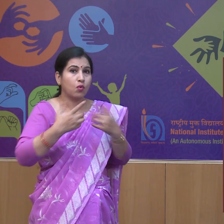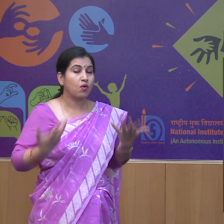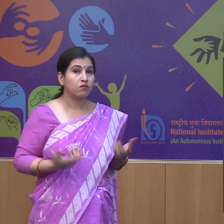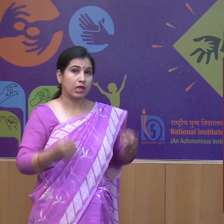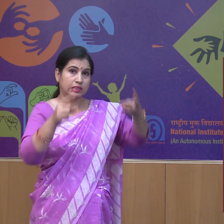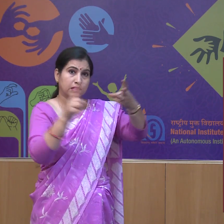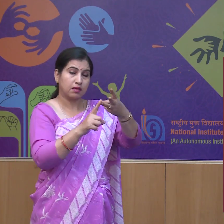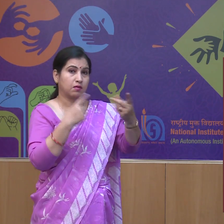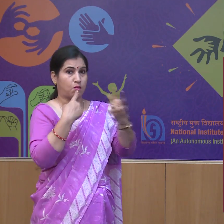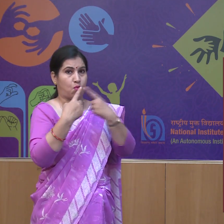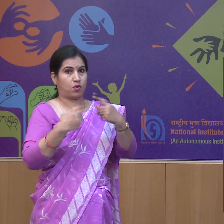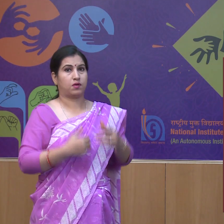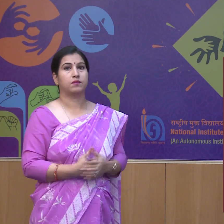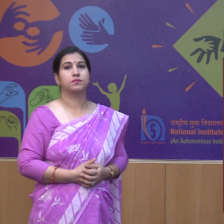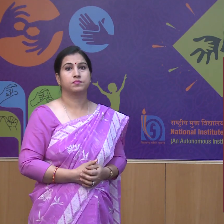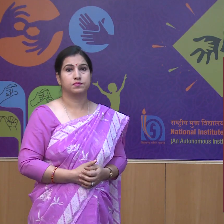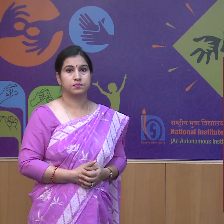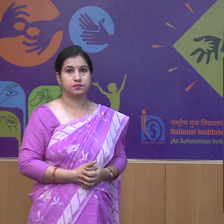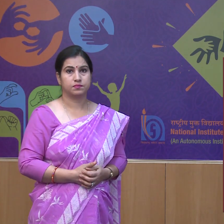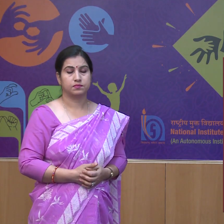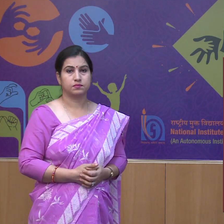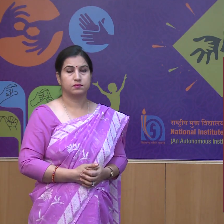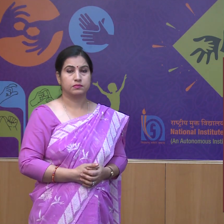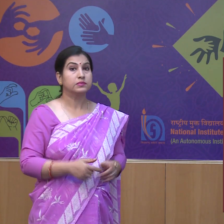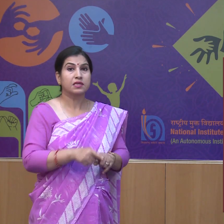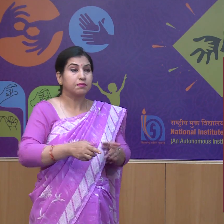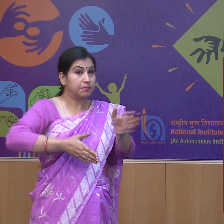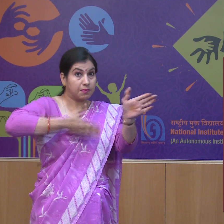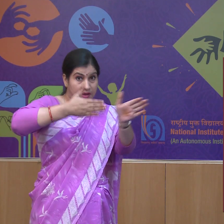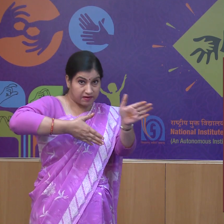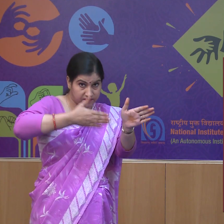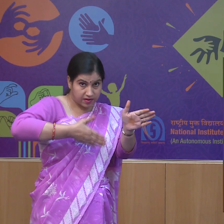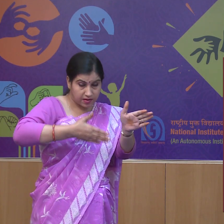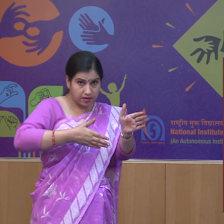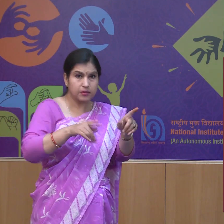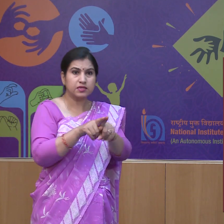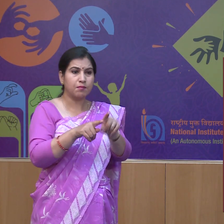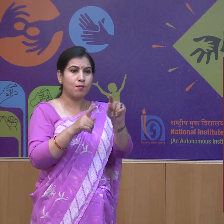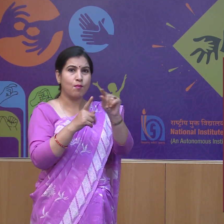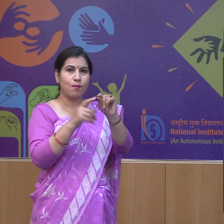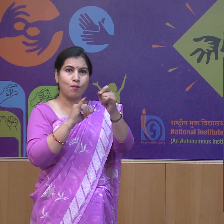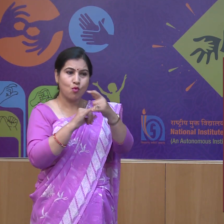will discuss the third point. Railways, post and telegraph